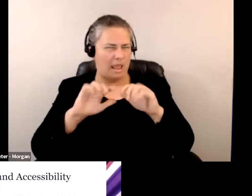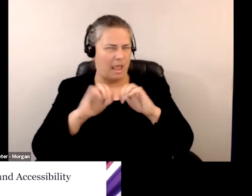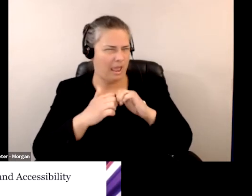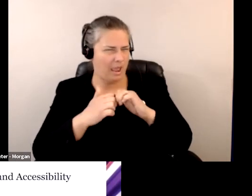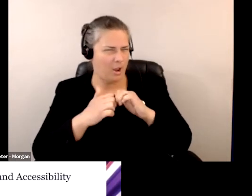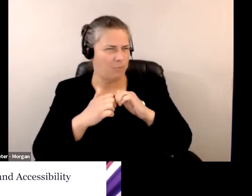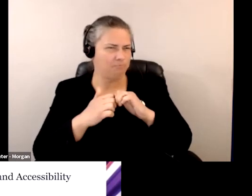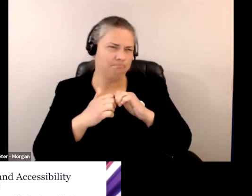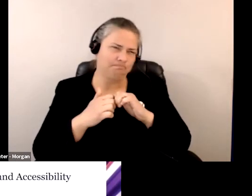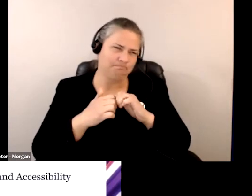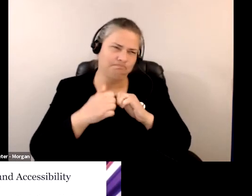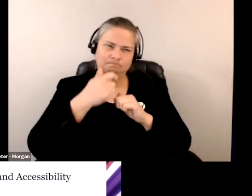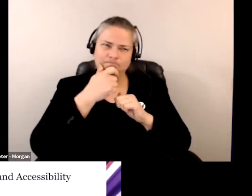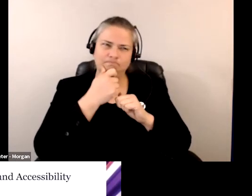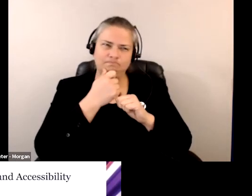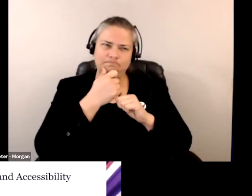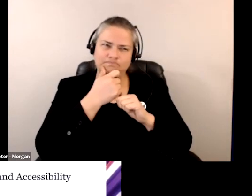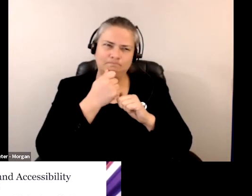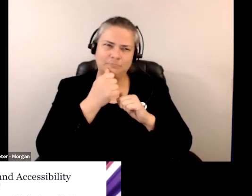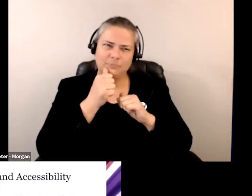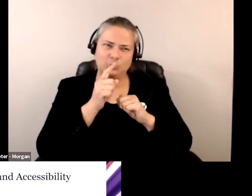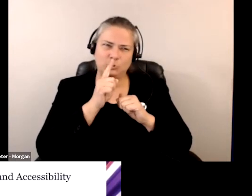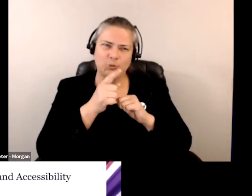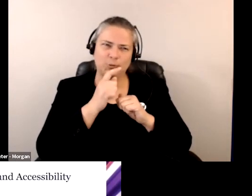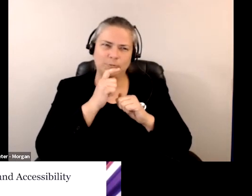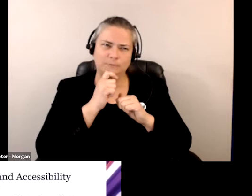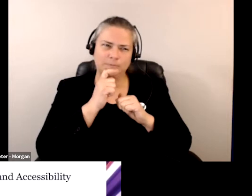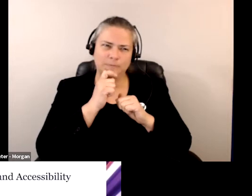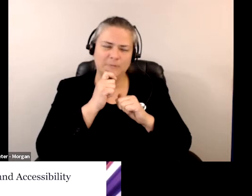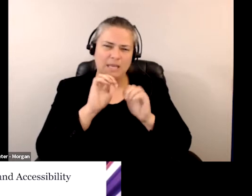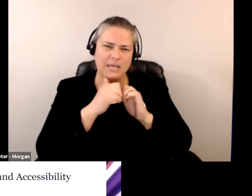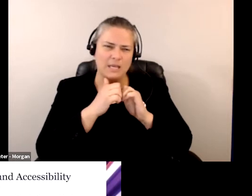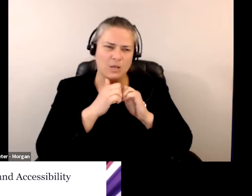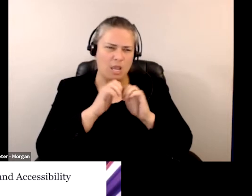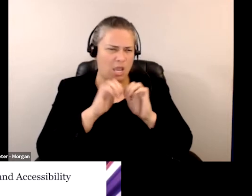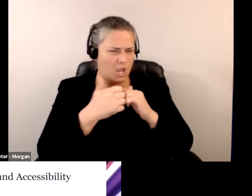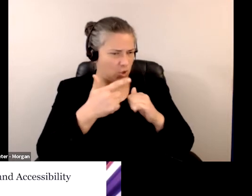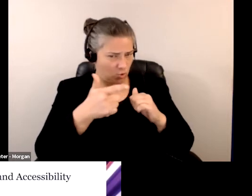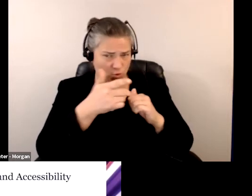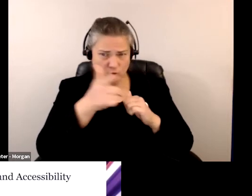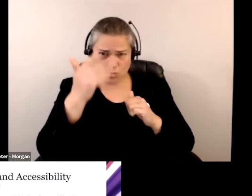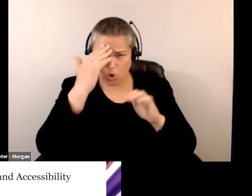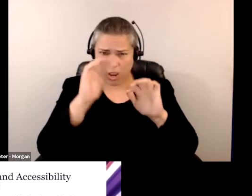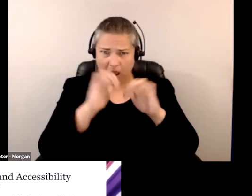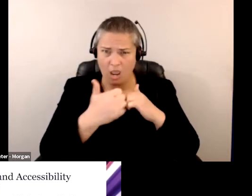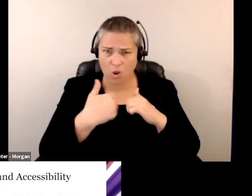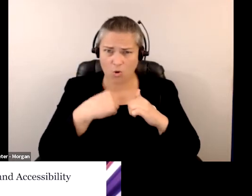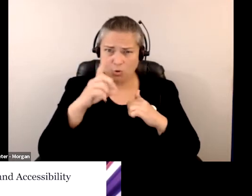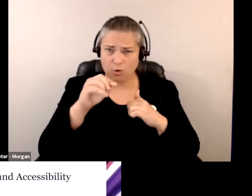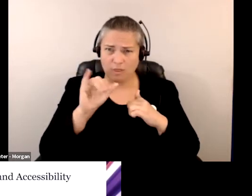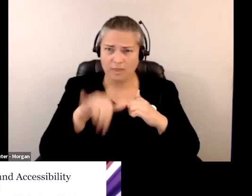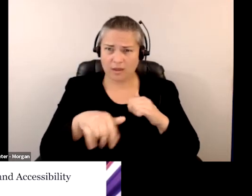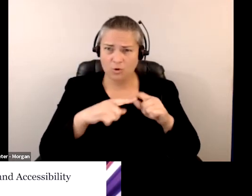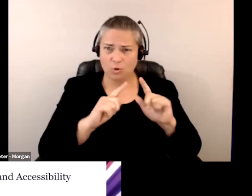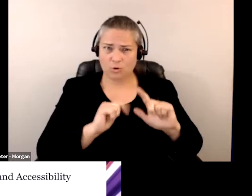this. Yes. Does Hello? any of those fellows sitting at the table know how we do this?